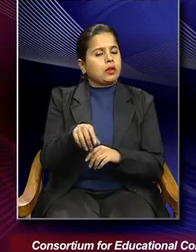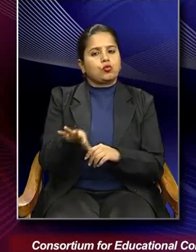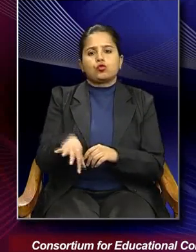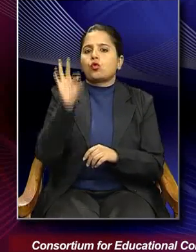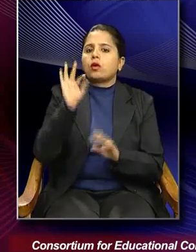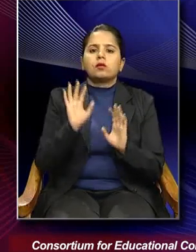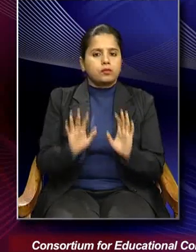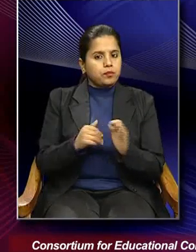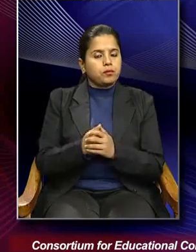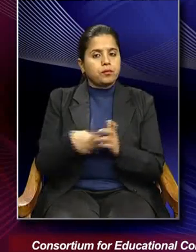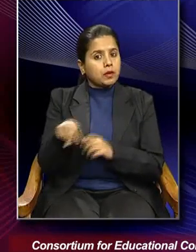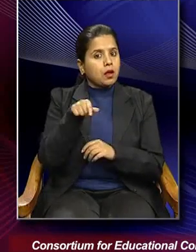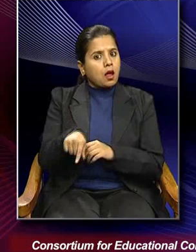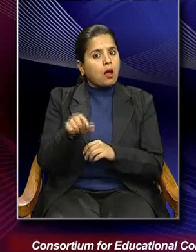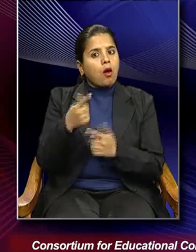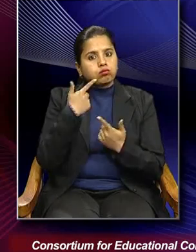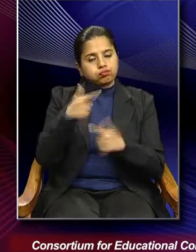choices and they are permissible.